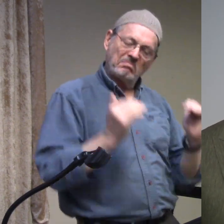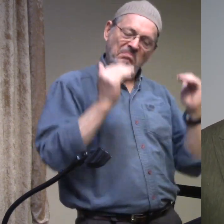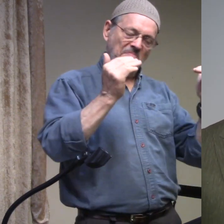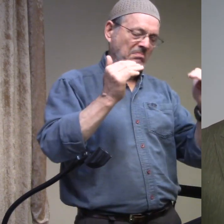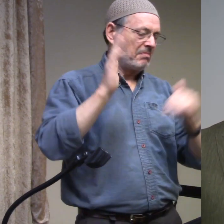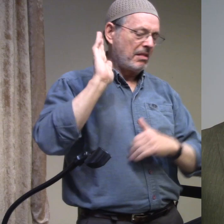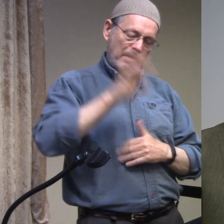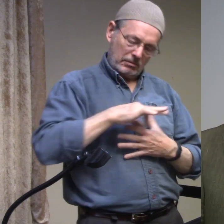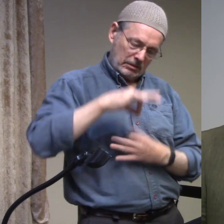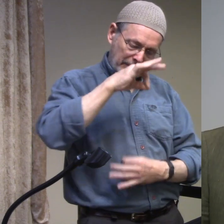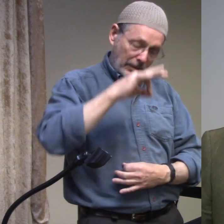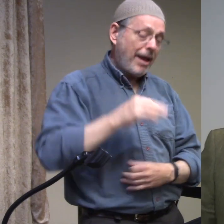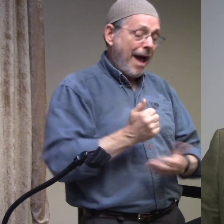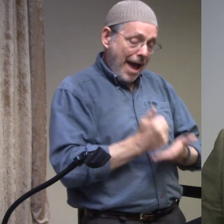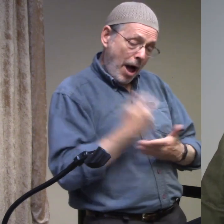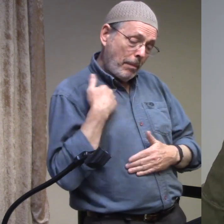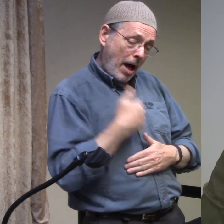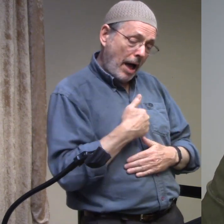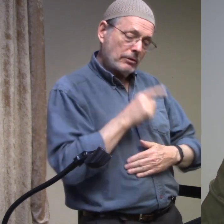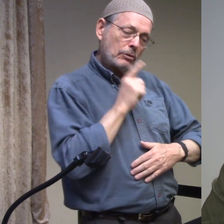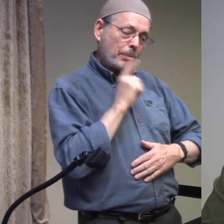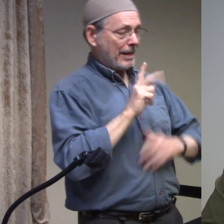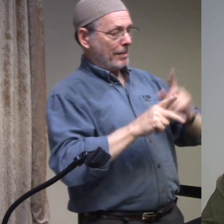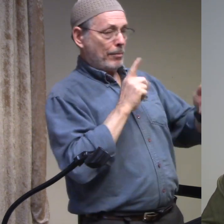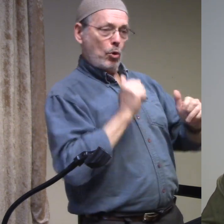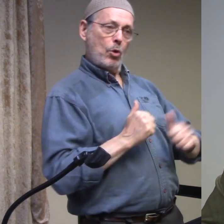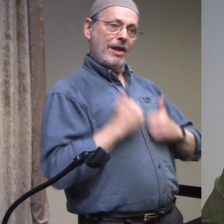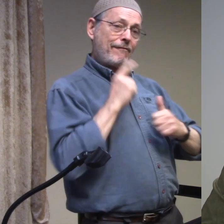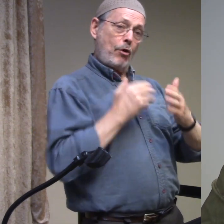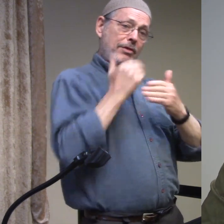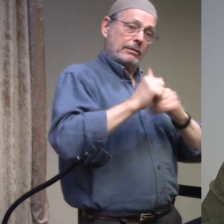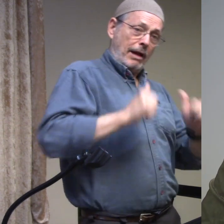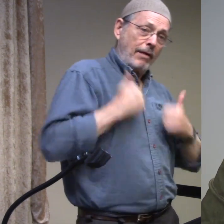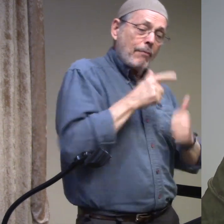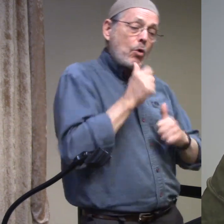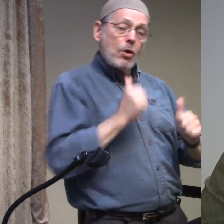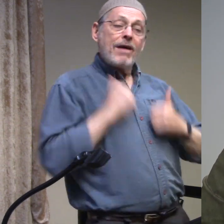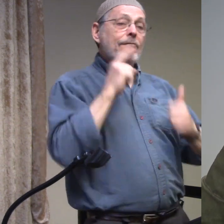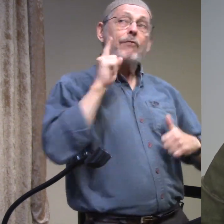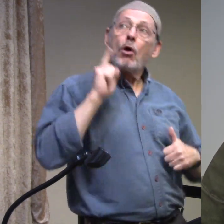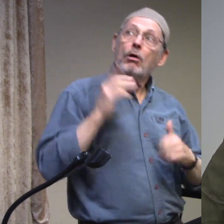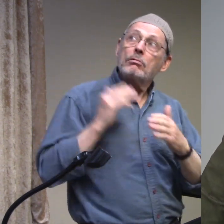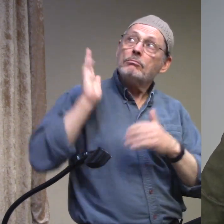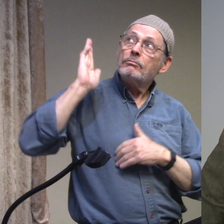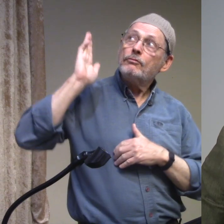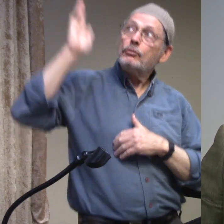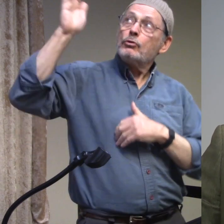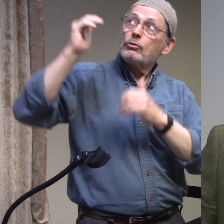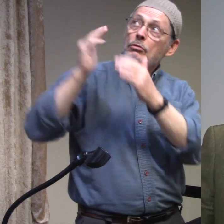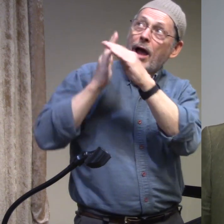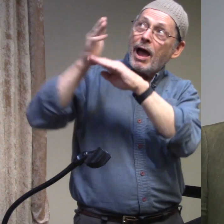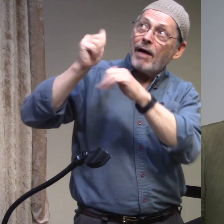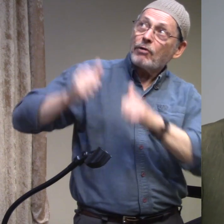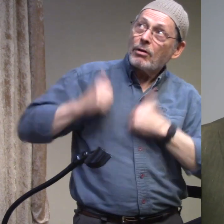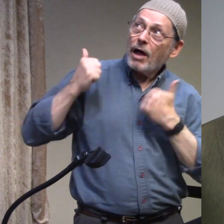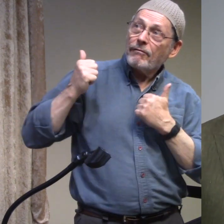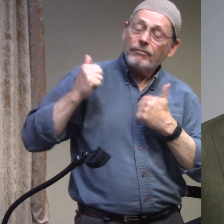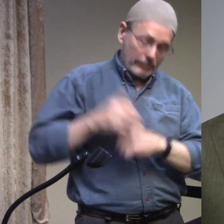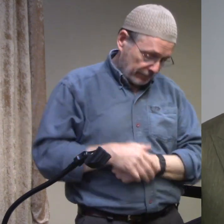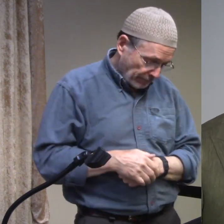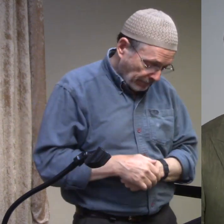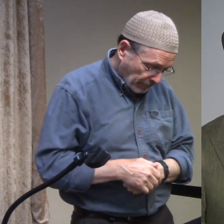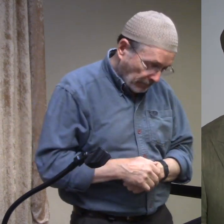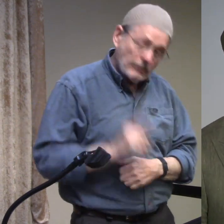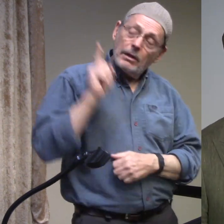Allah. Ya Allah, help us be those who live for the next life, who live for the akhirah, who live for the next life, Ya Allah.